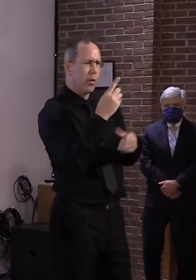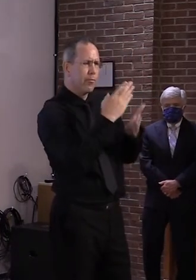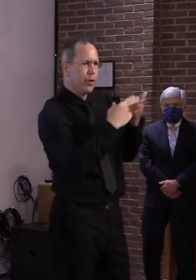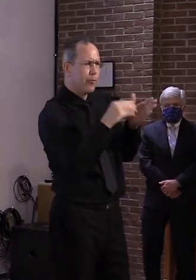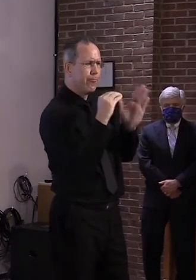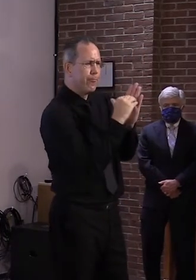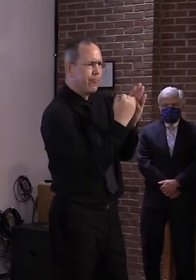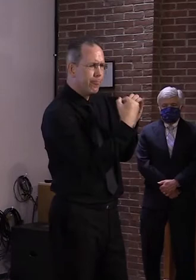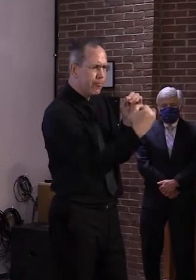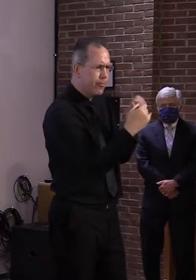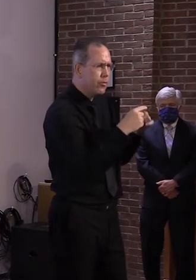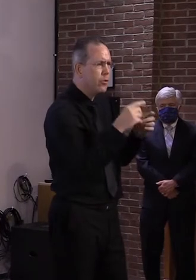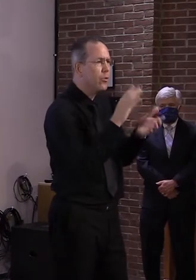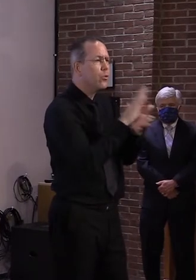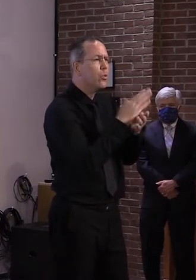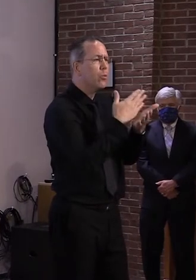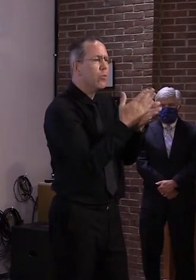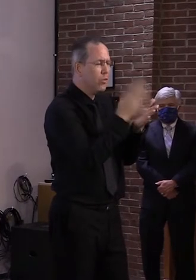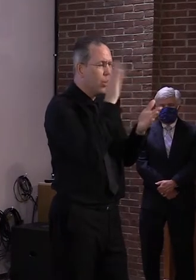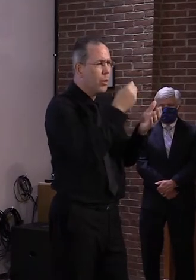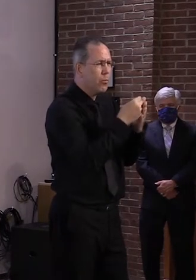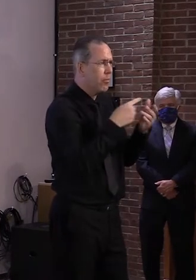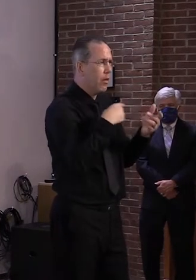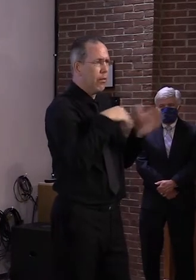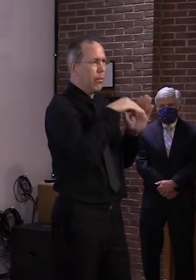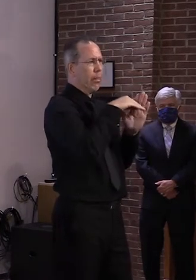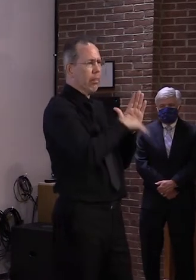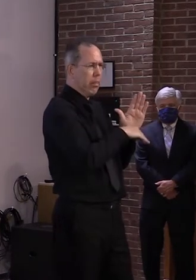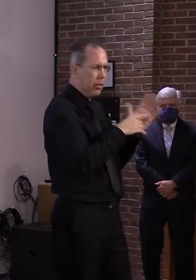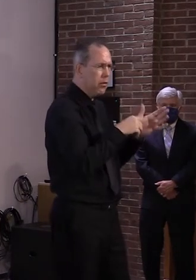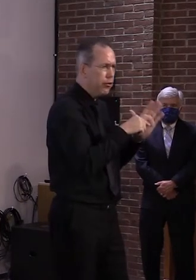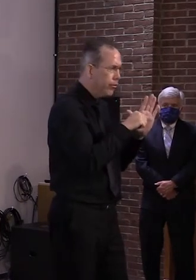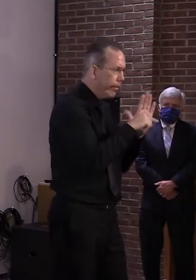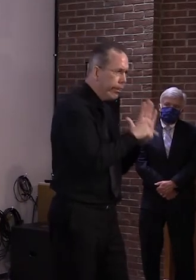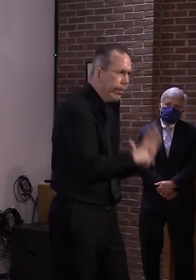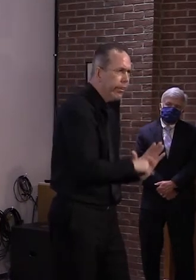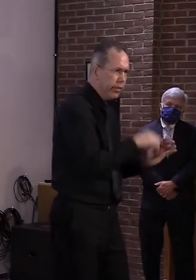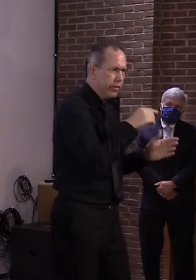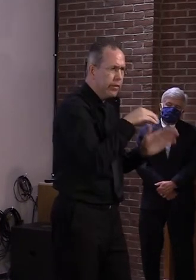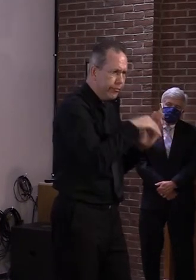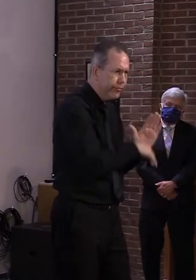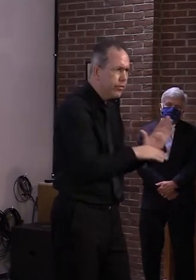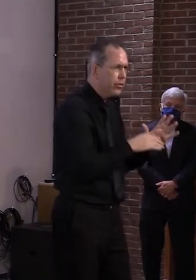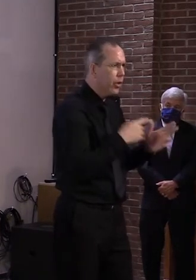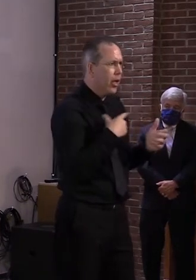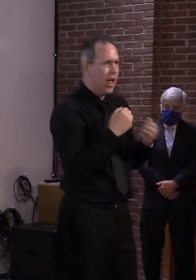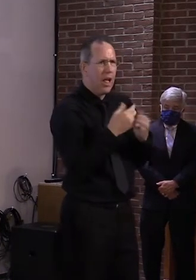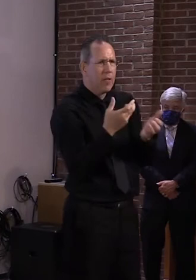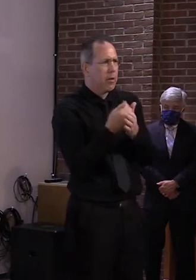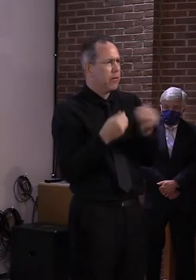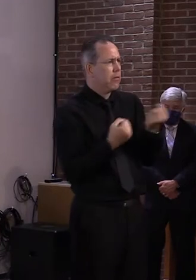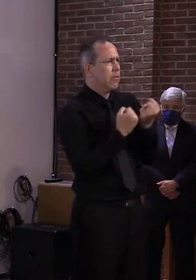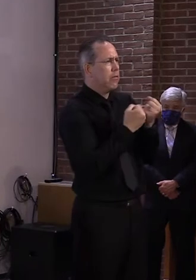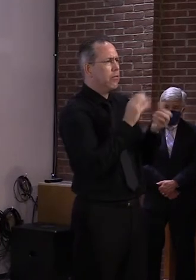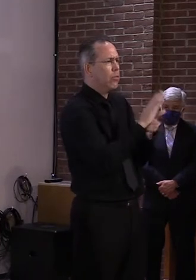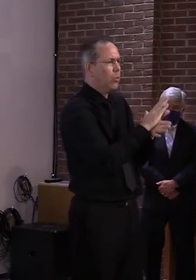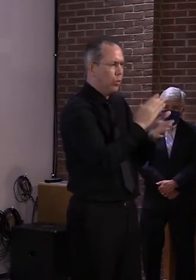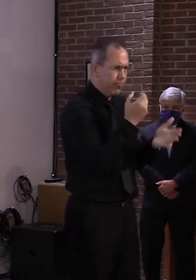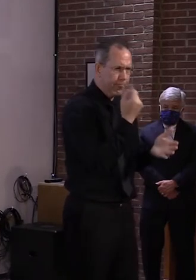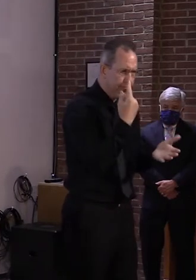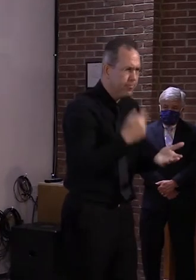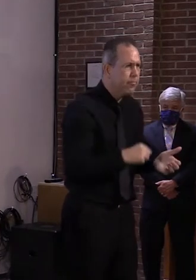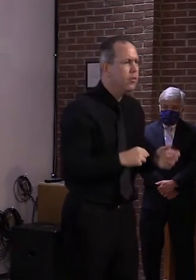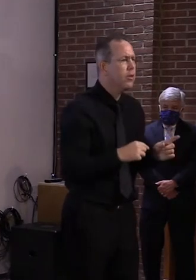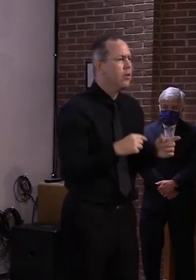in revenue needed for the Ed Fund. So we'll have to see. Again, I haven't spoken directly